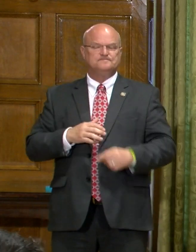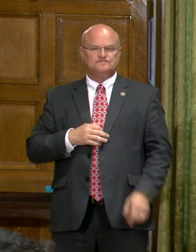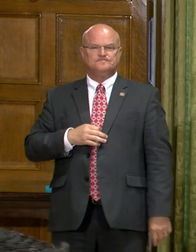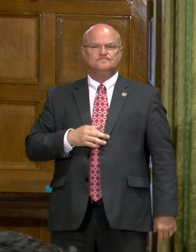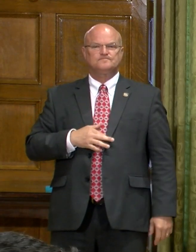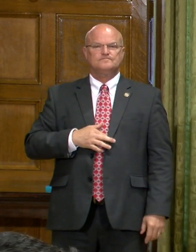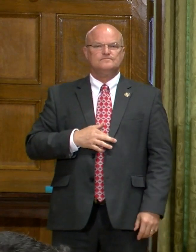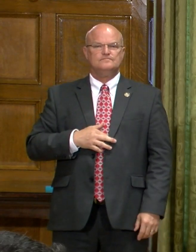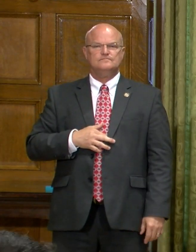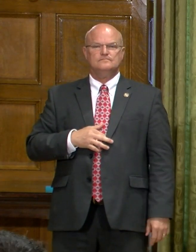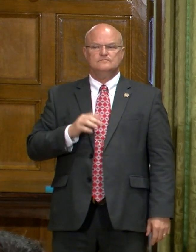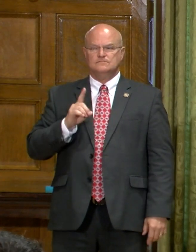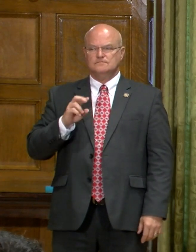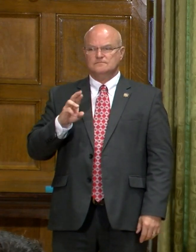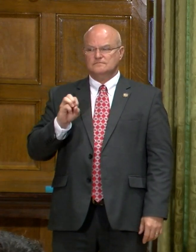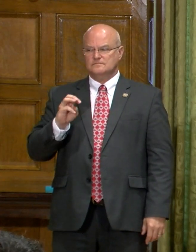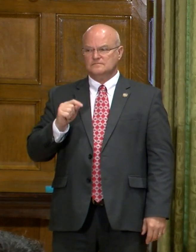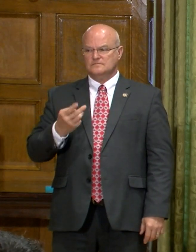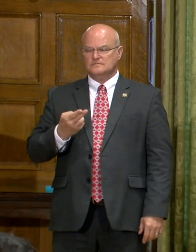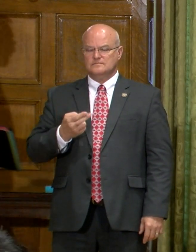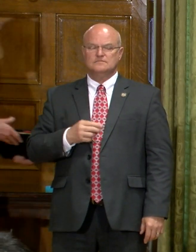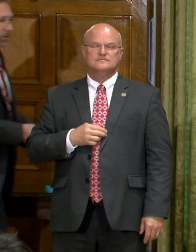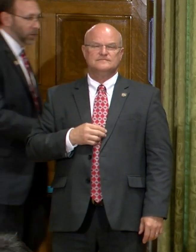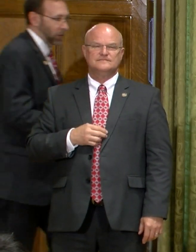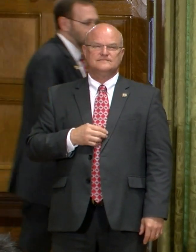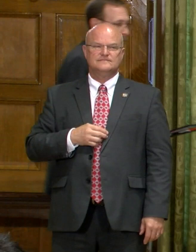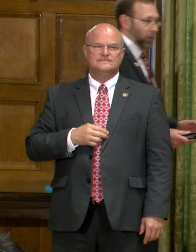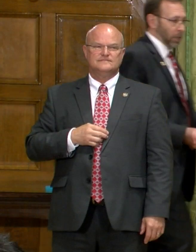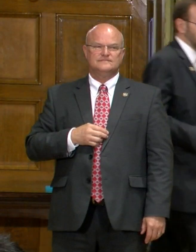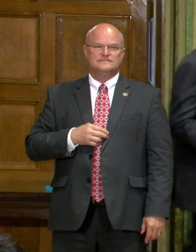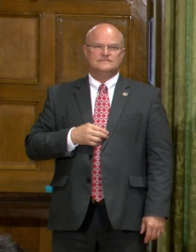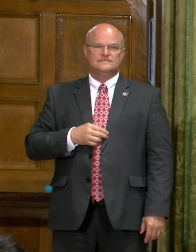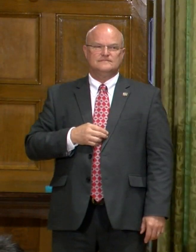limitations. Dr. Smith?